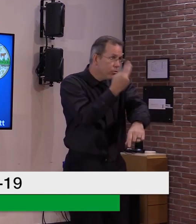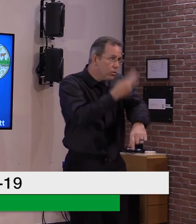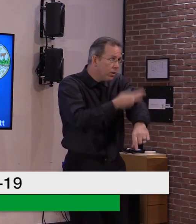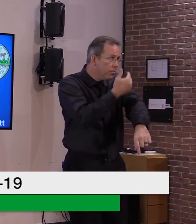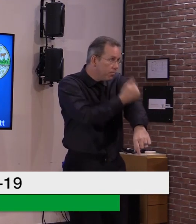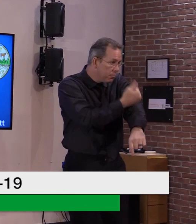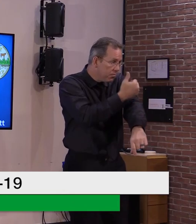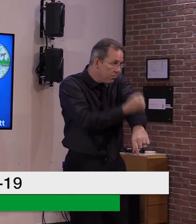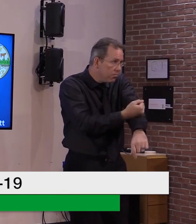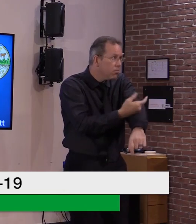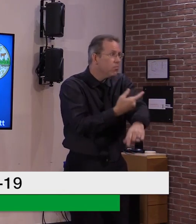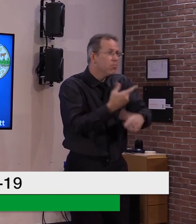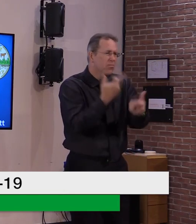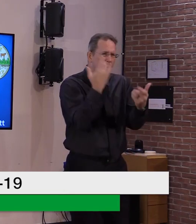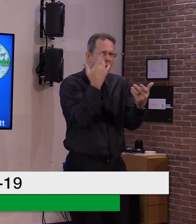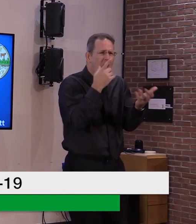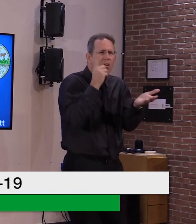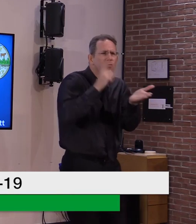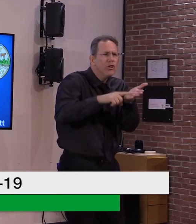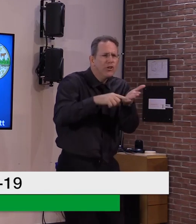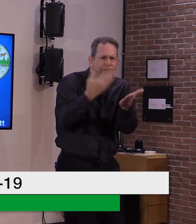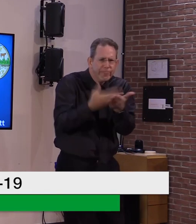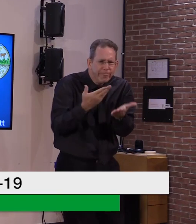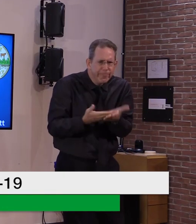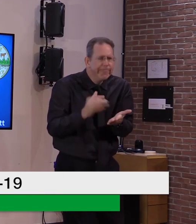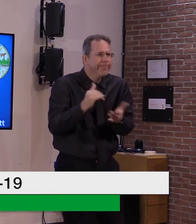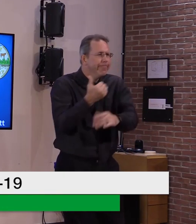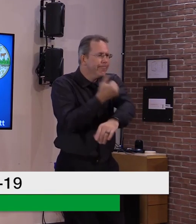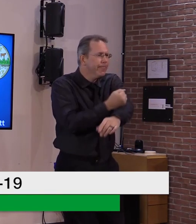sustained antibody response